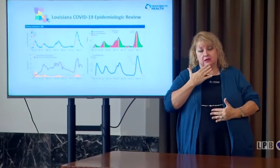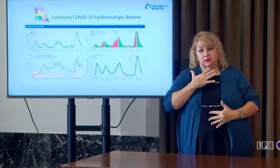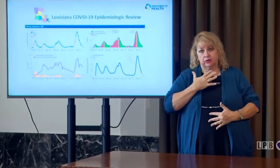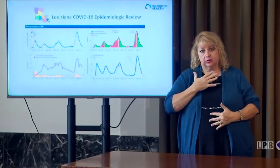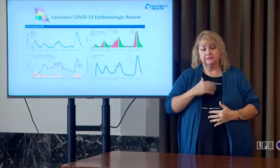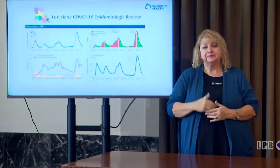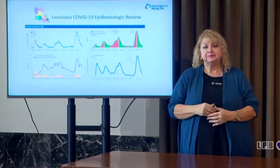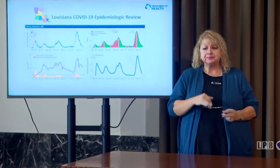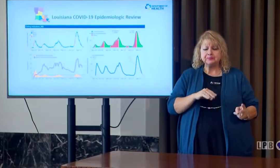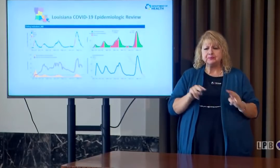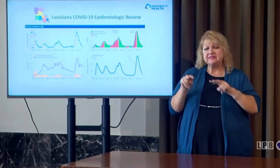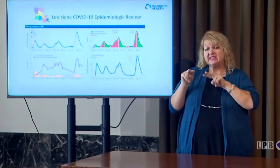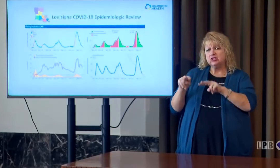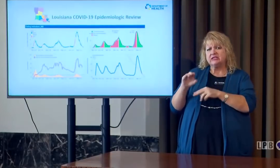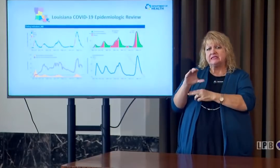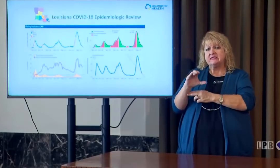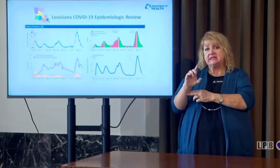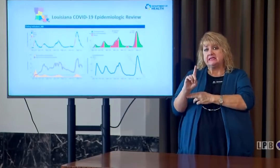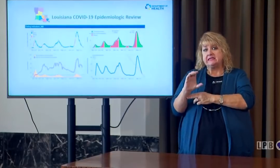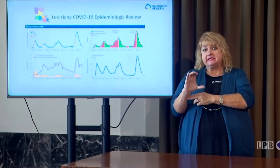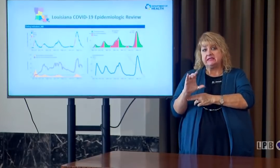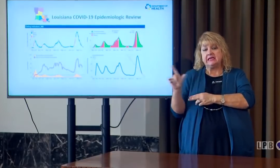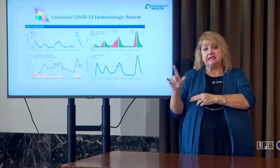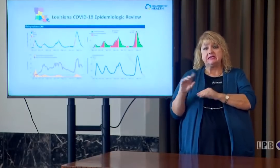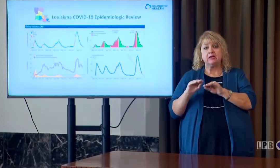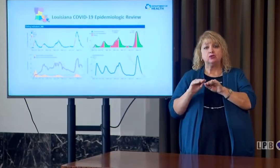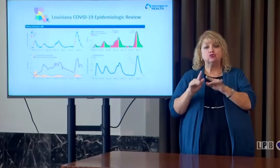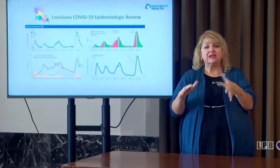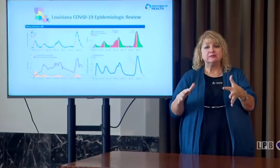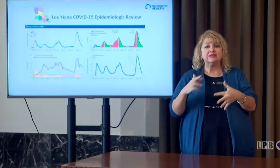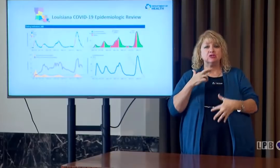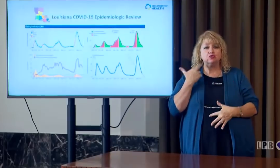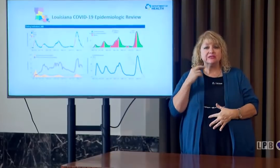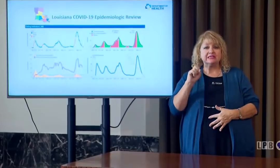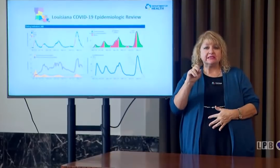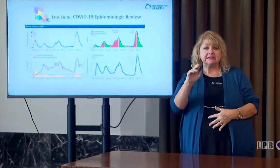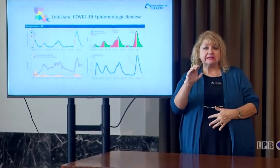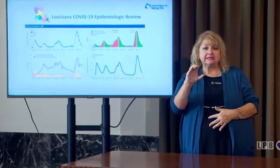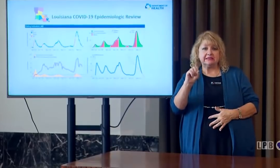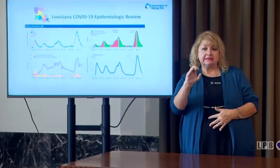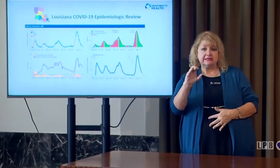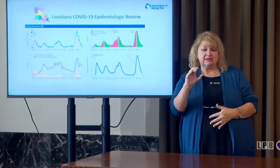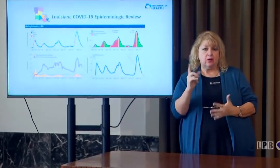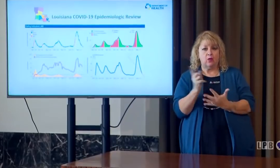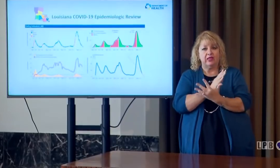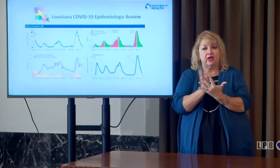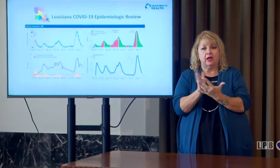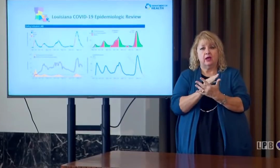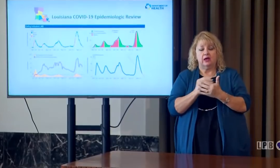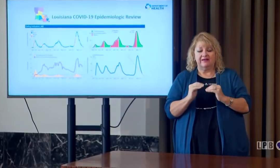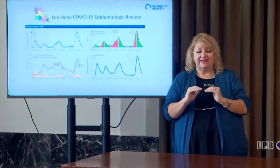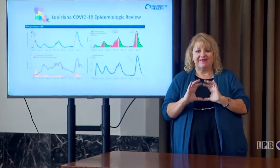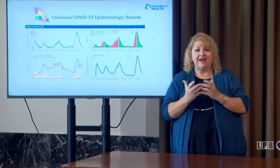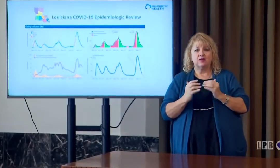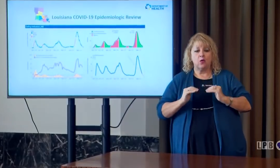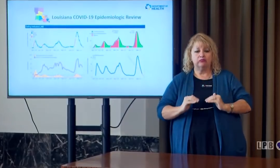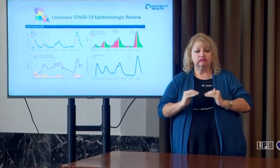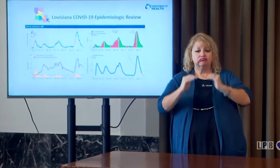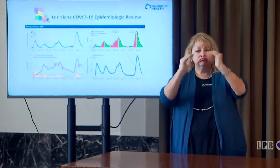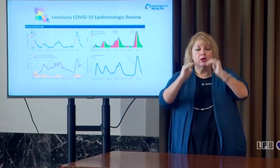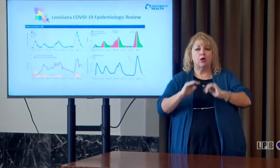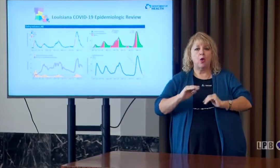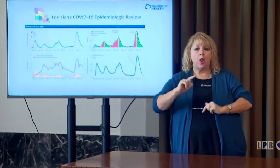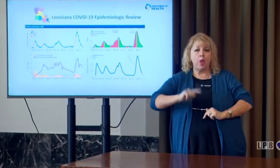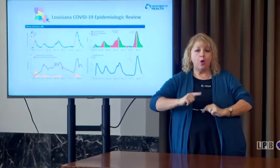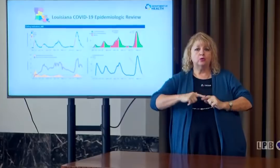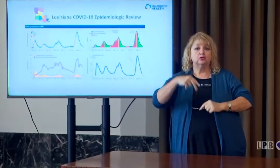at the CDC's community transmission risk scale, there's 4 categories from low to highest community transmission